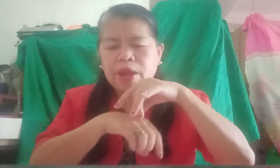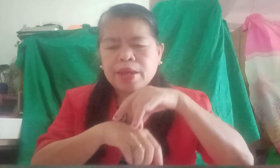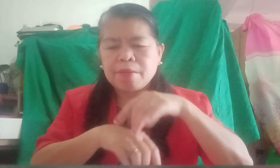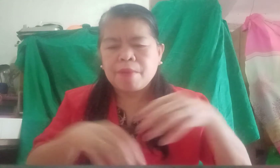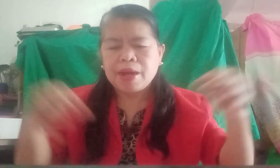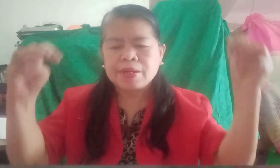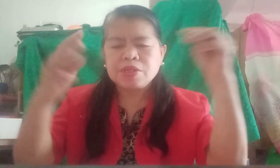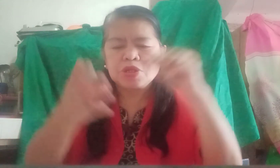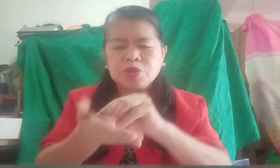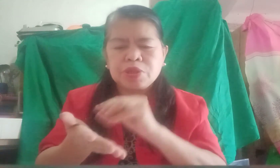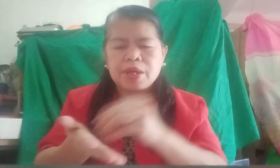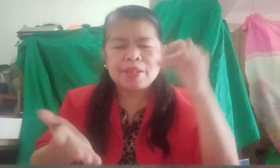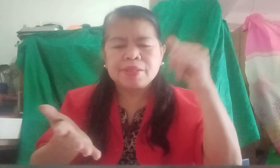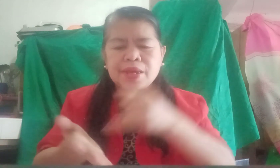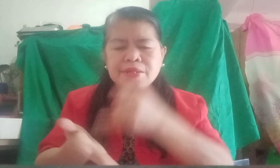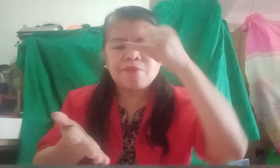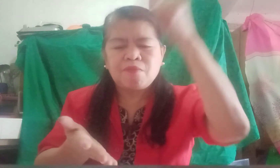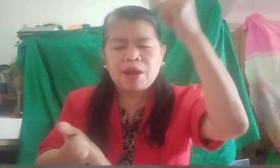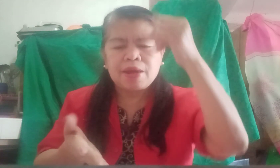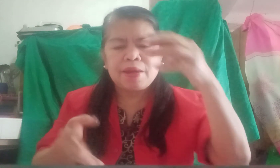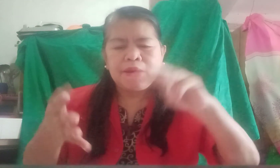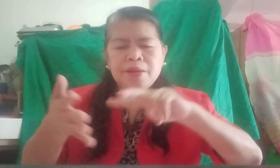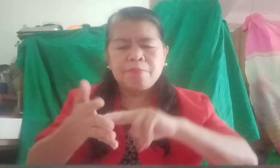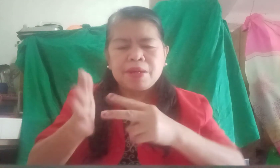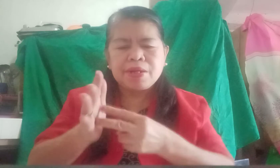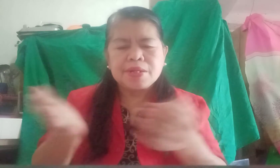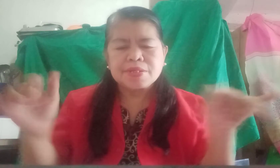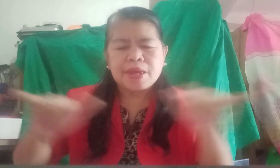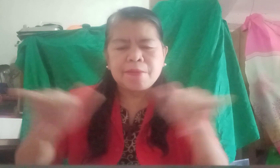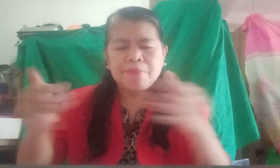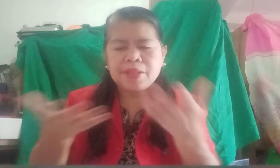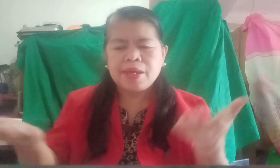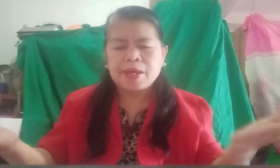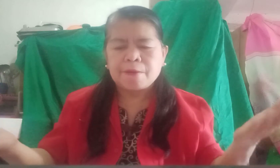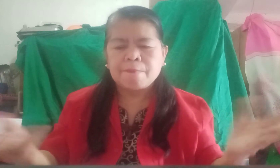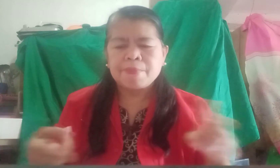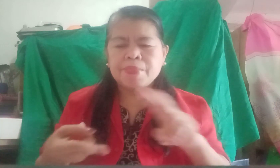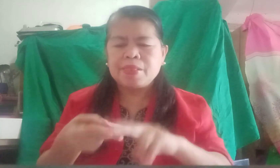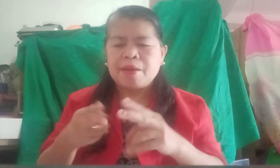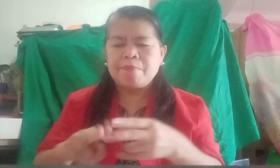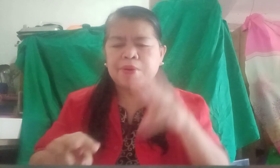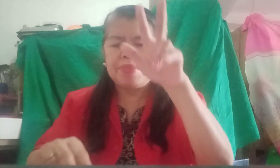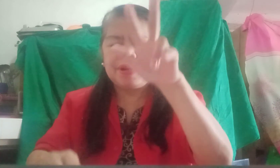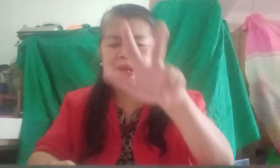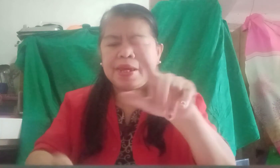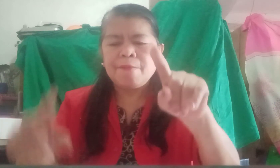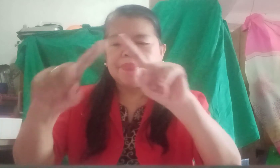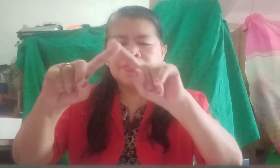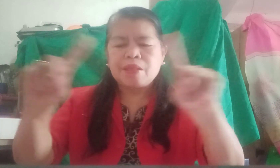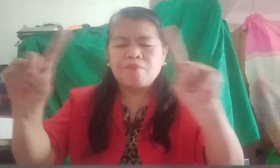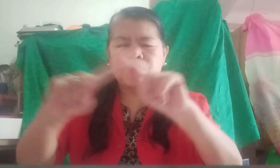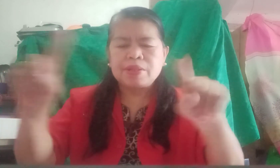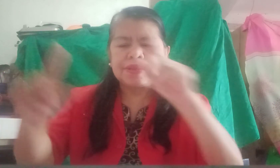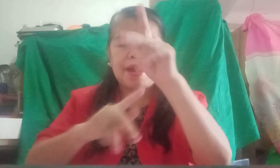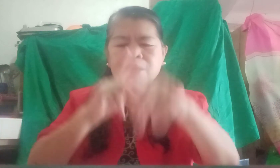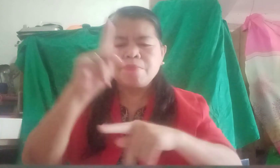earthquake magnitude intensify mean the same thing. Number 3, different types